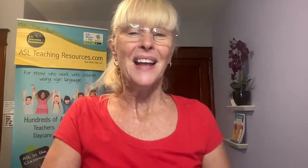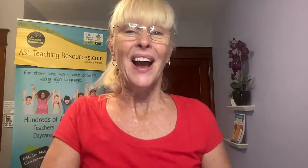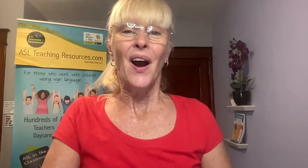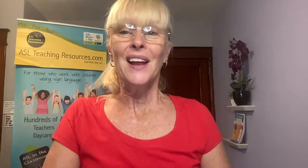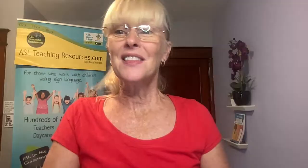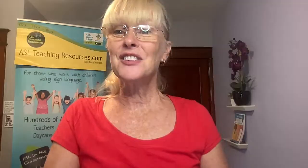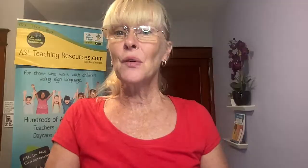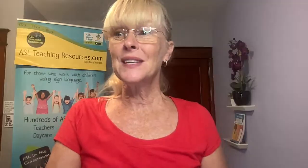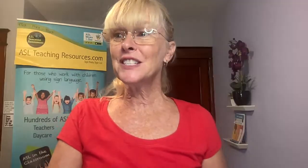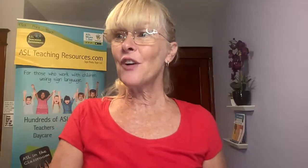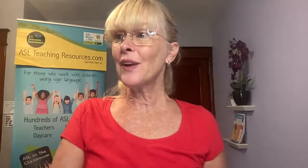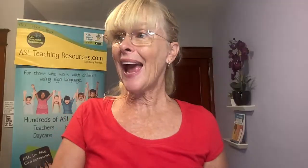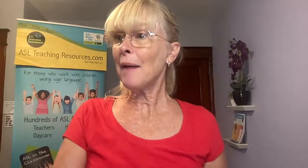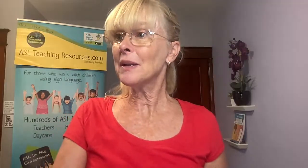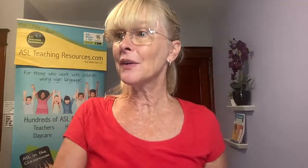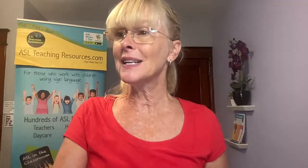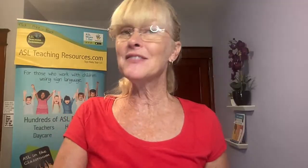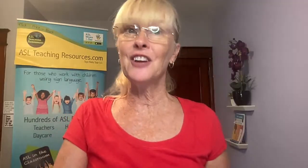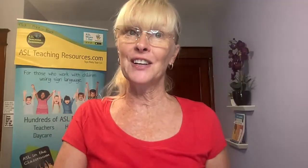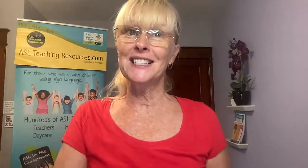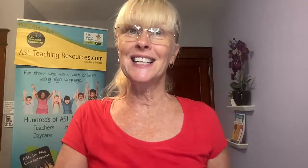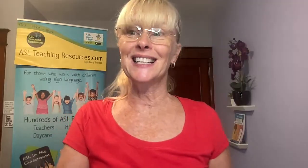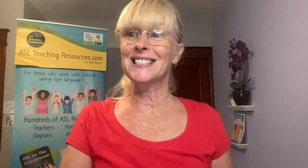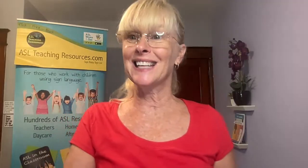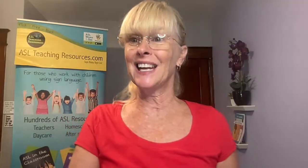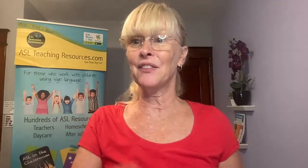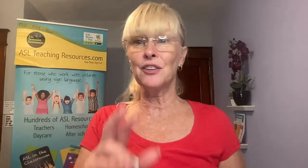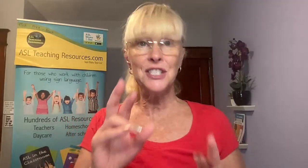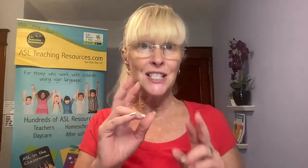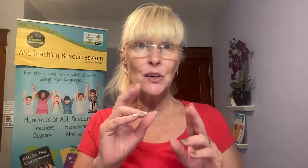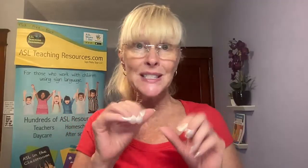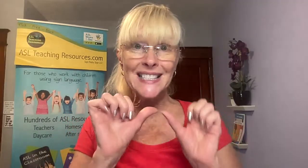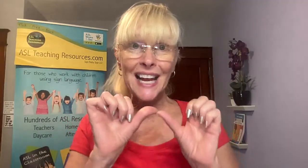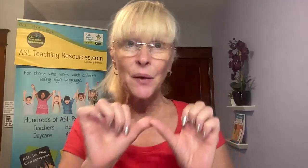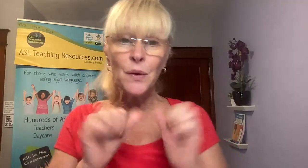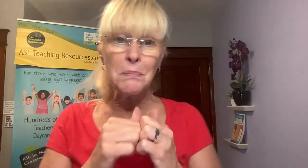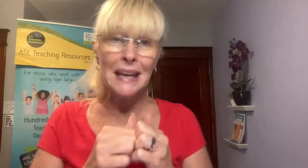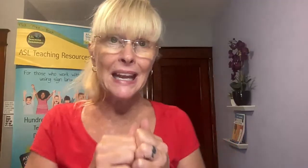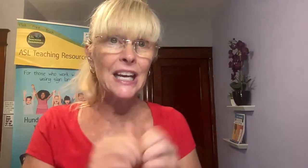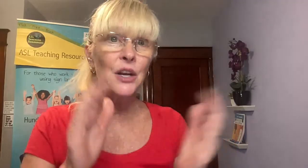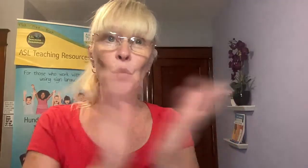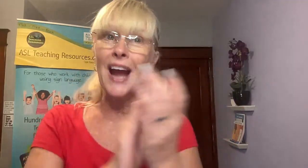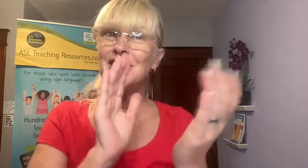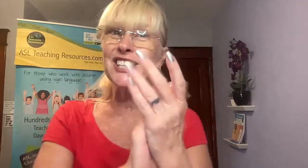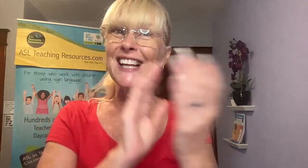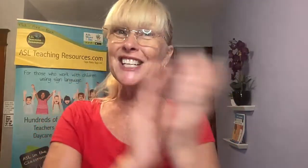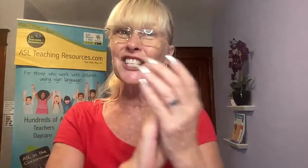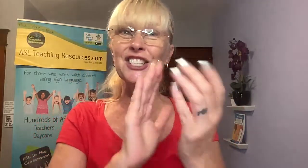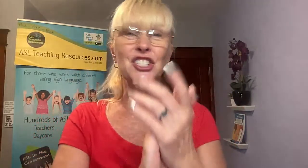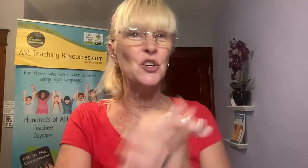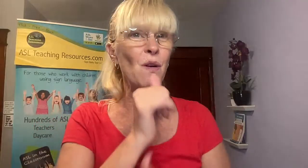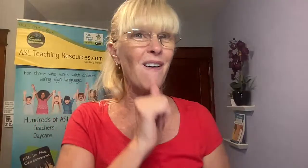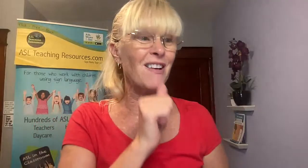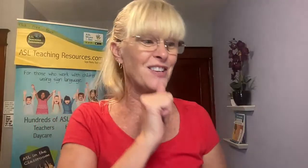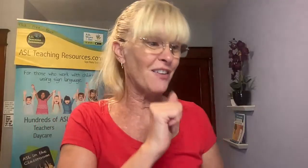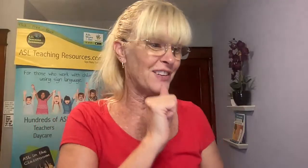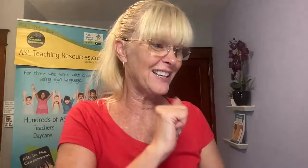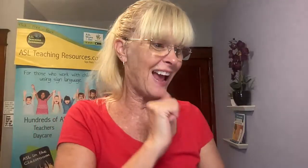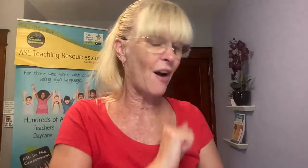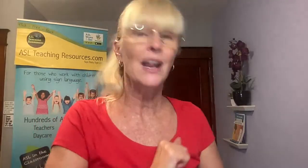All right, so this vocabulary is very intense. And if you're still staying with me, congratulations, you are toughing it out.